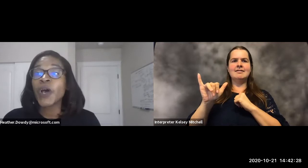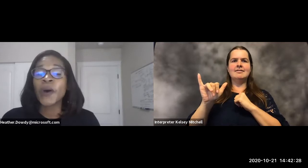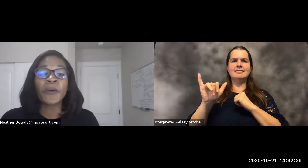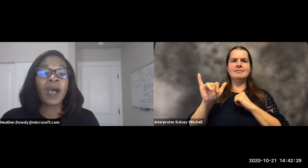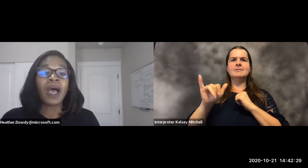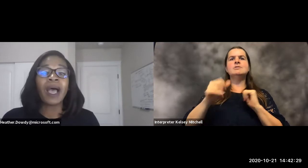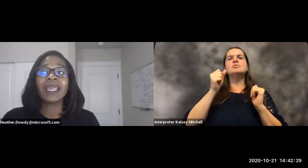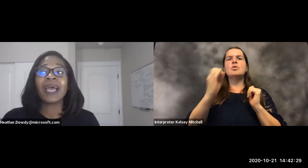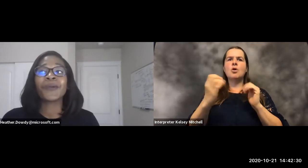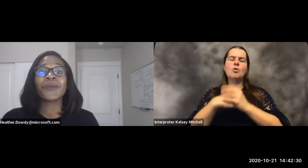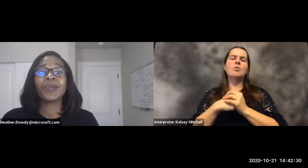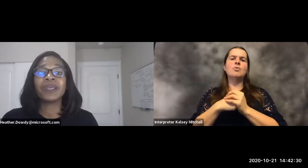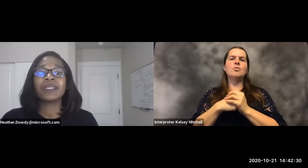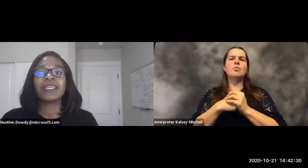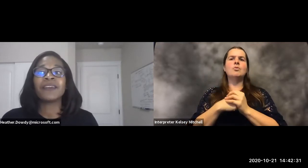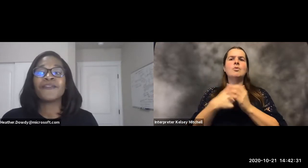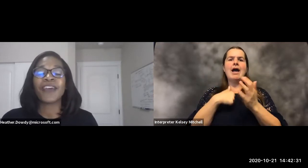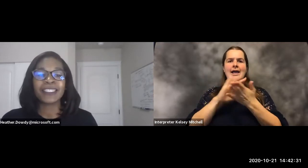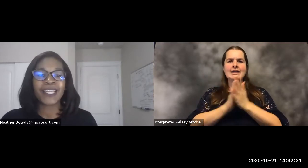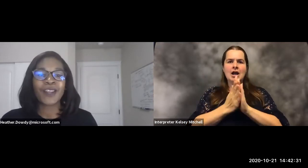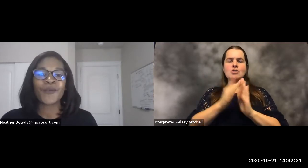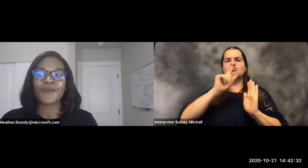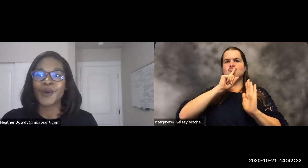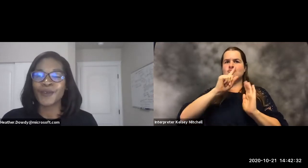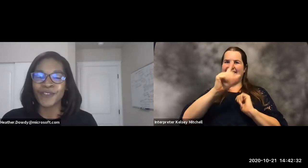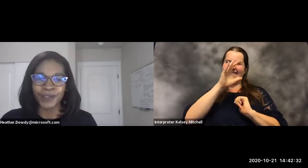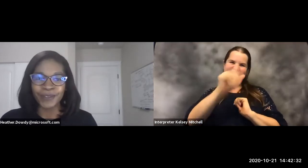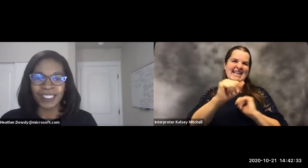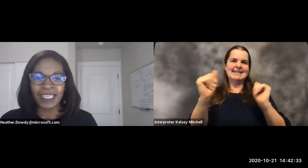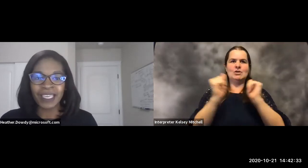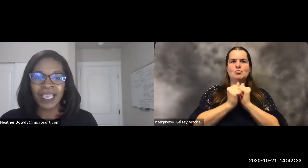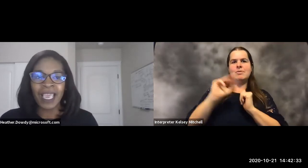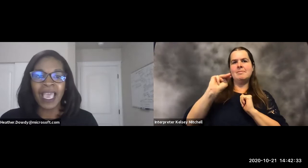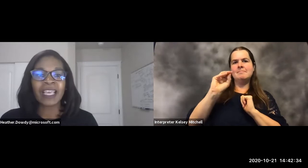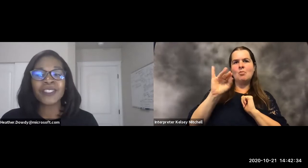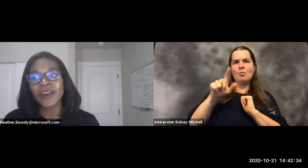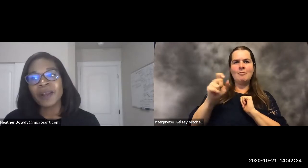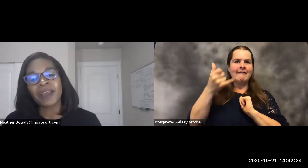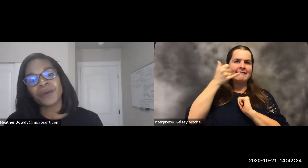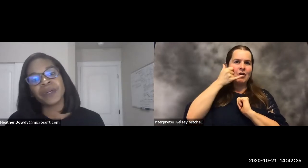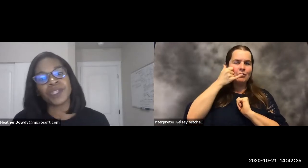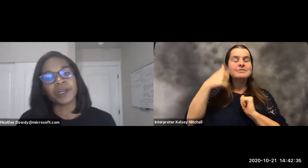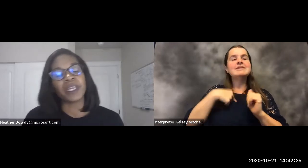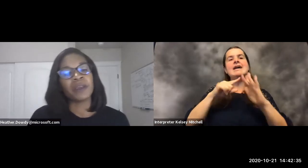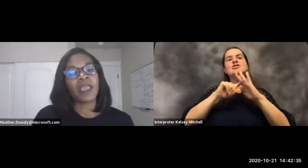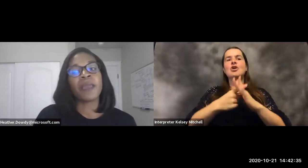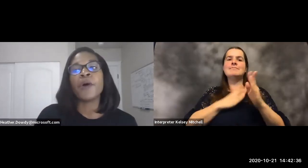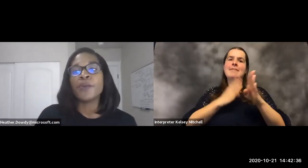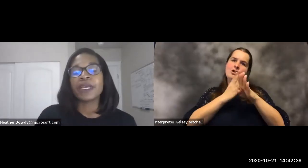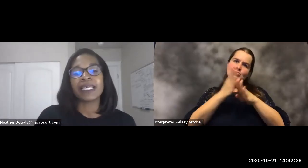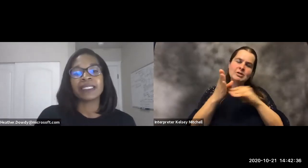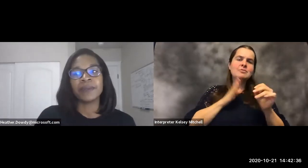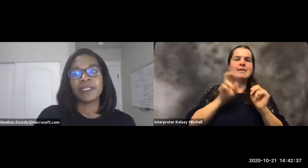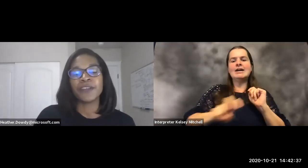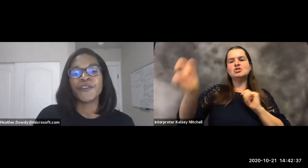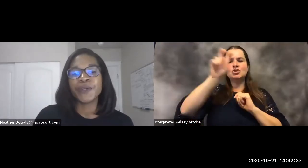And so I got really fascinated with mobile phones. And I started my career journey in